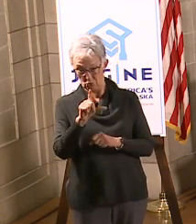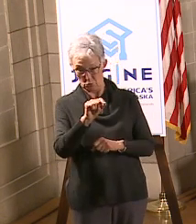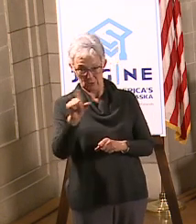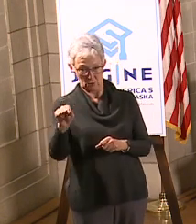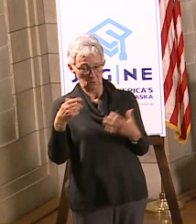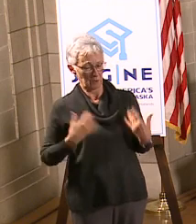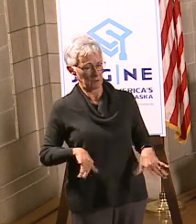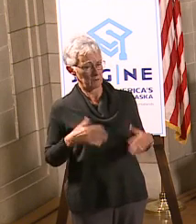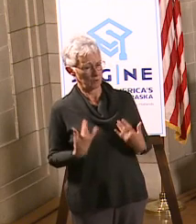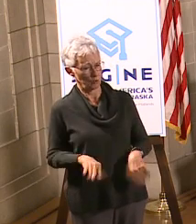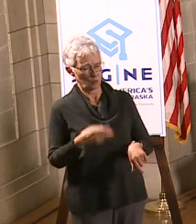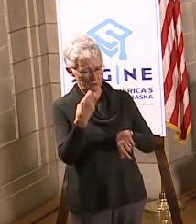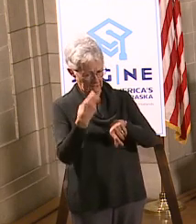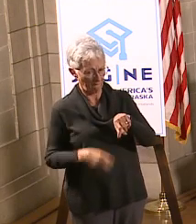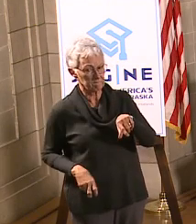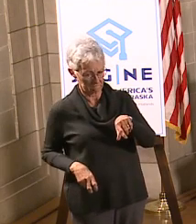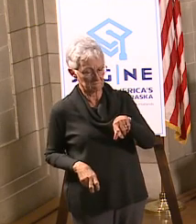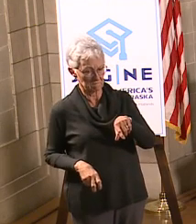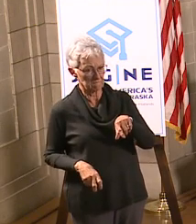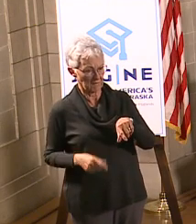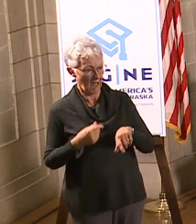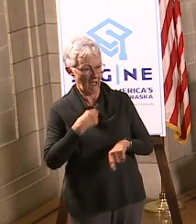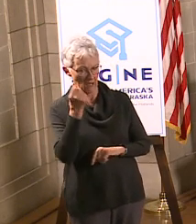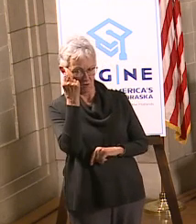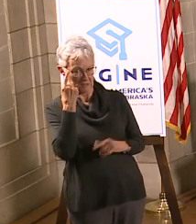I understand that now, I think,